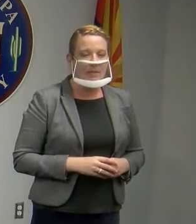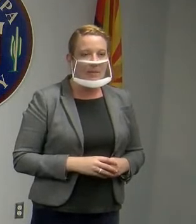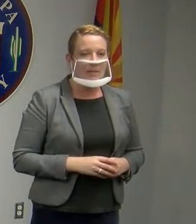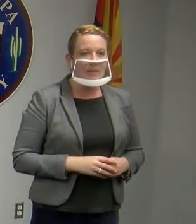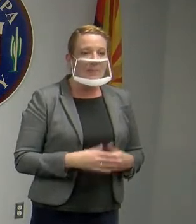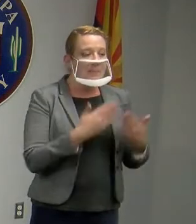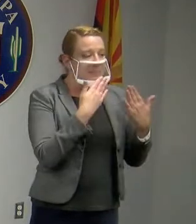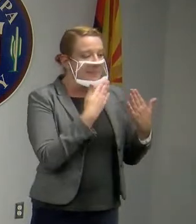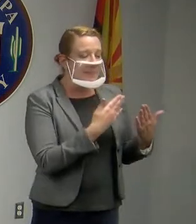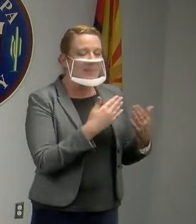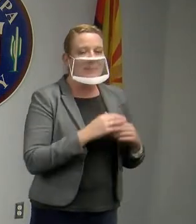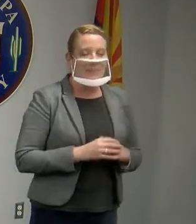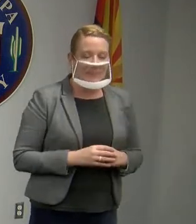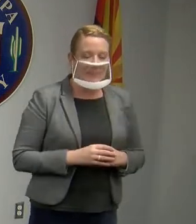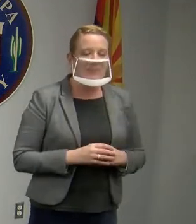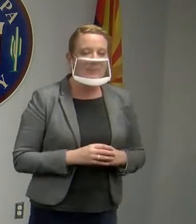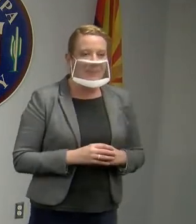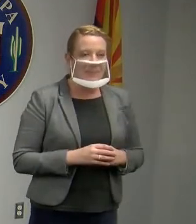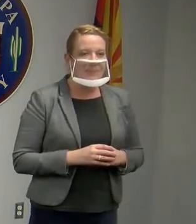Thank you, Fields.